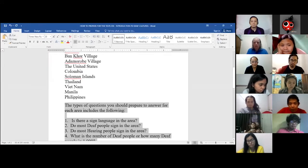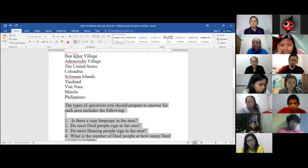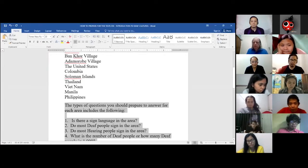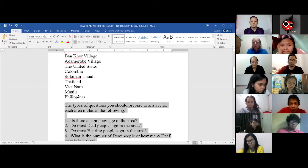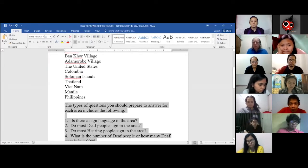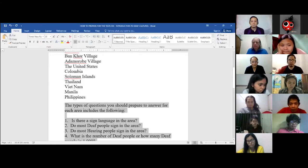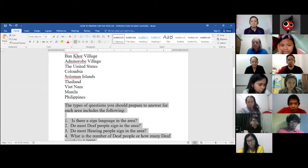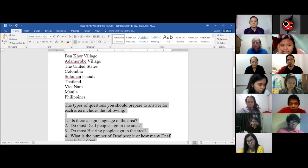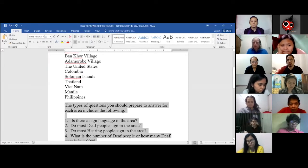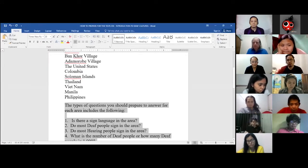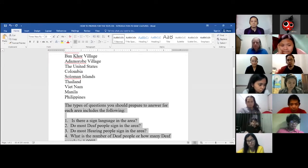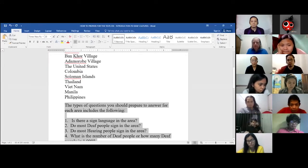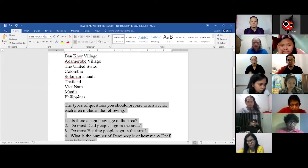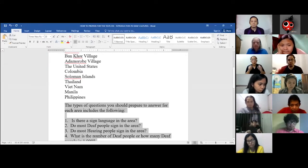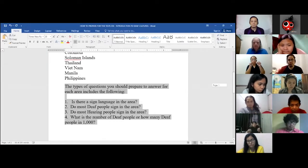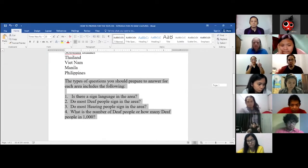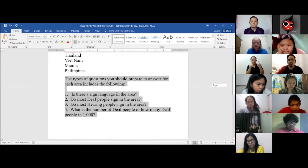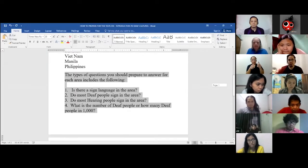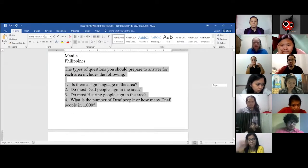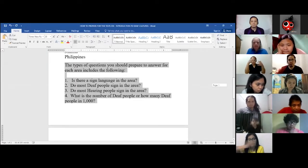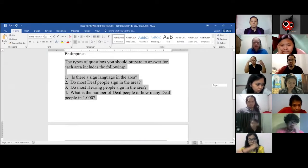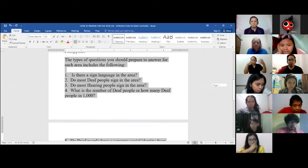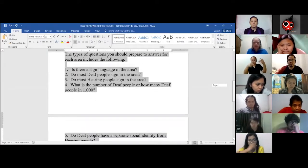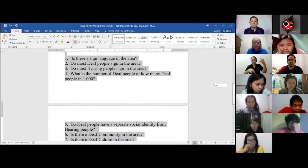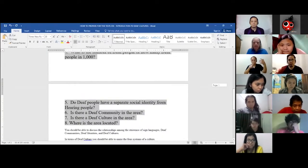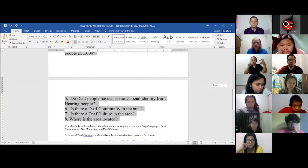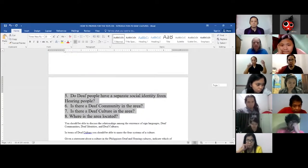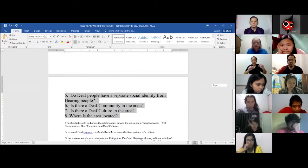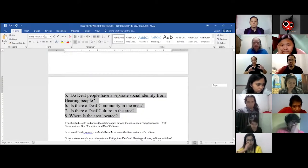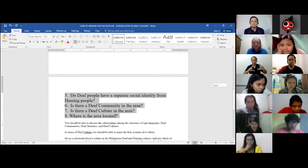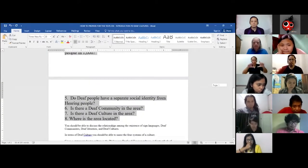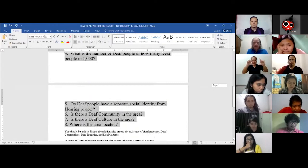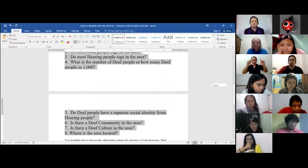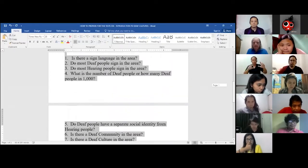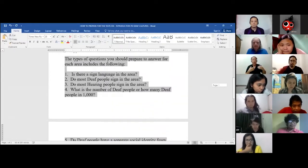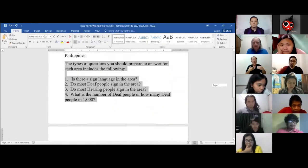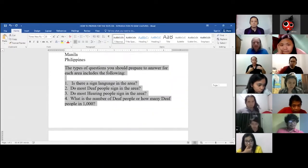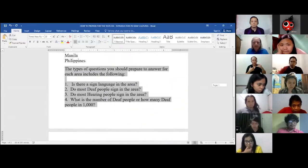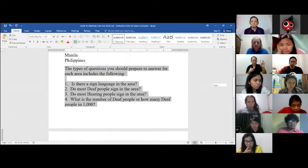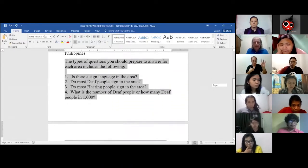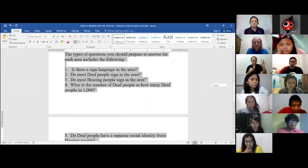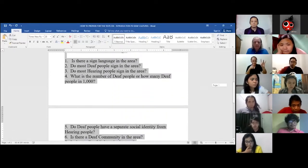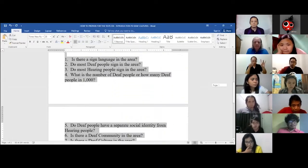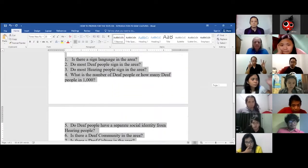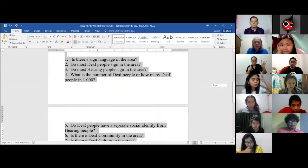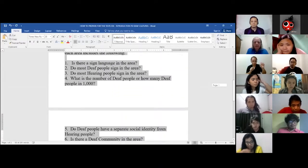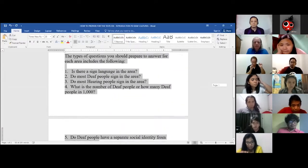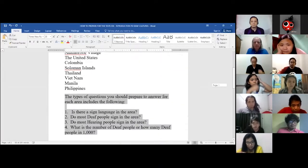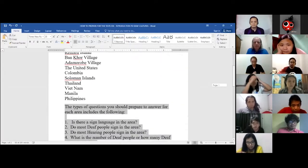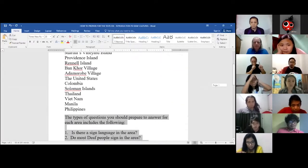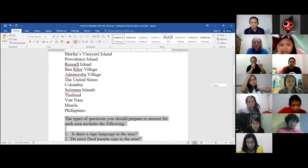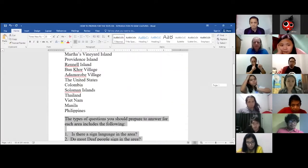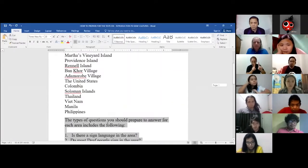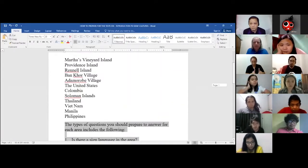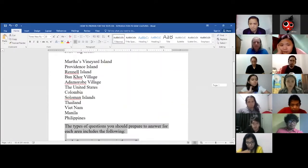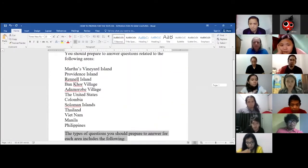Okay, so these questions are a bit enlarged, so there are 8 questions. So can you answer those 8 questions in relation to